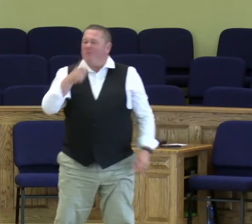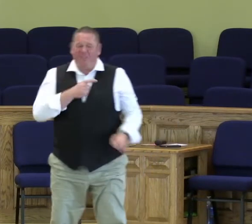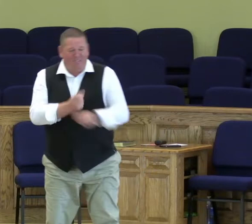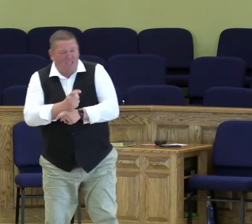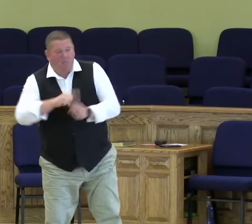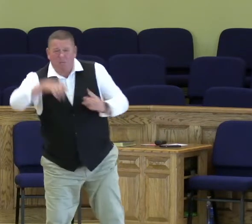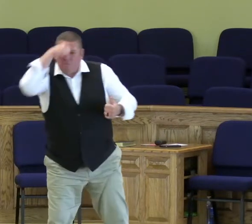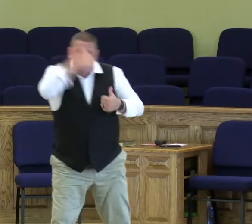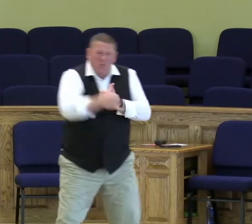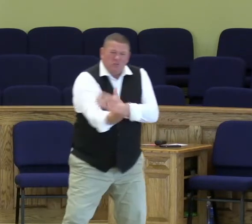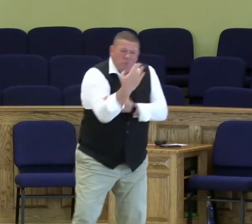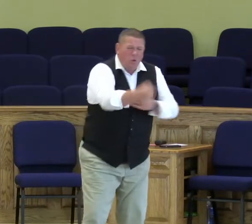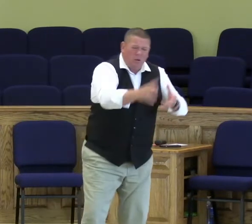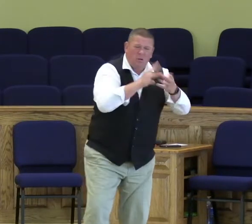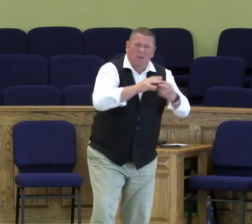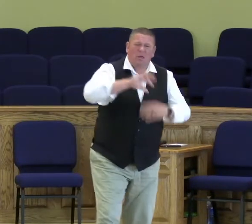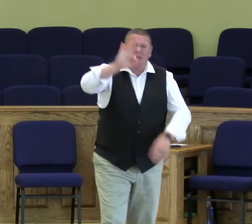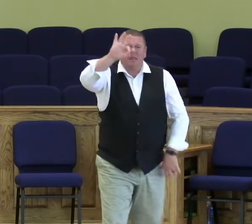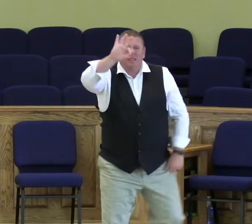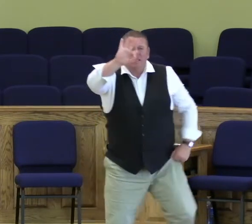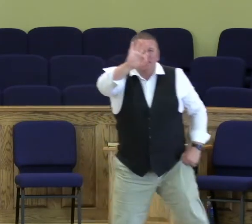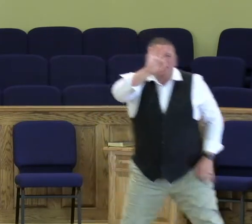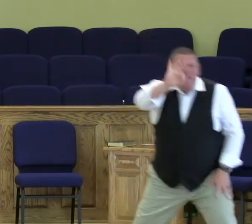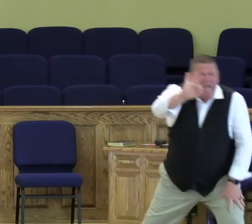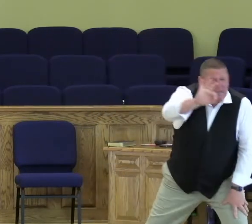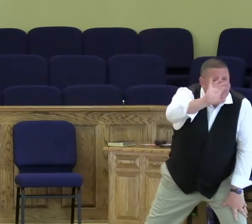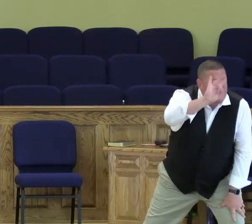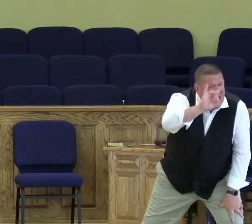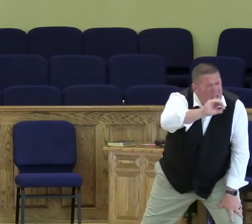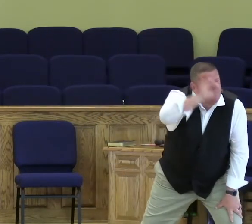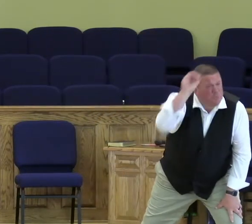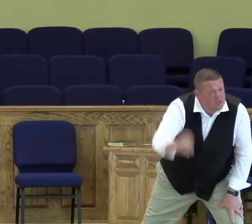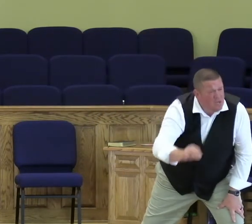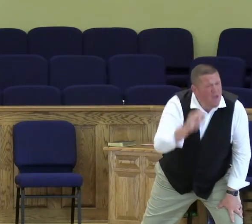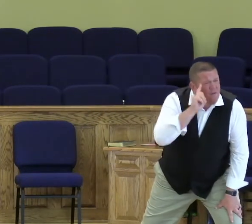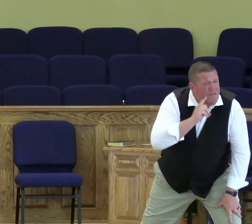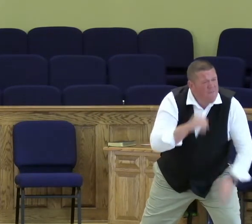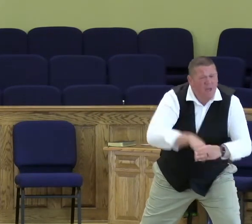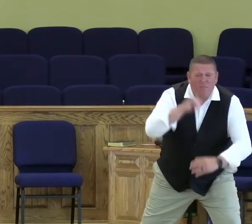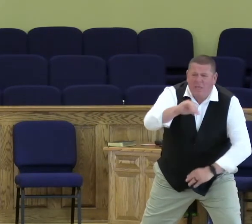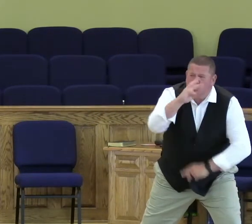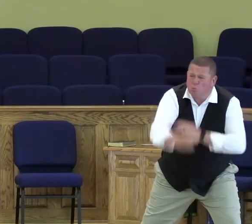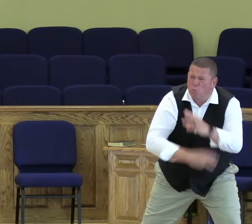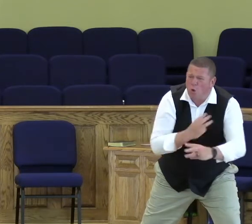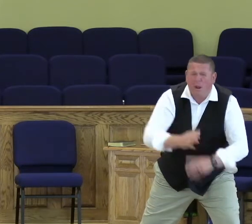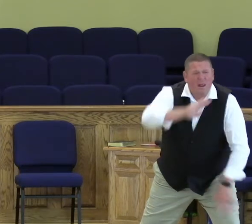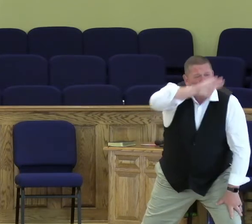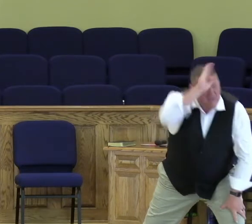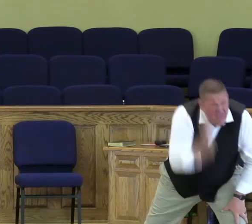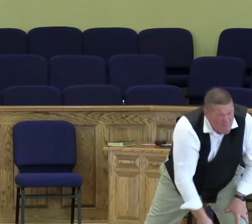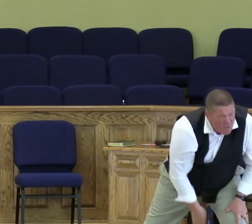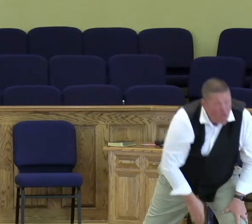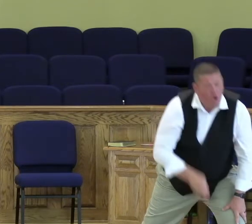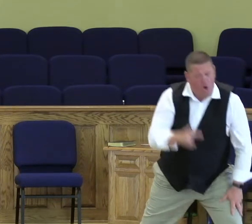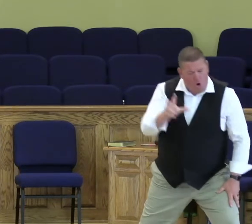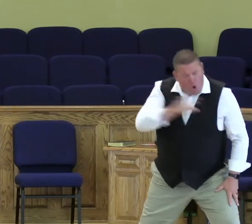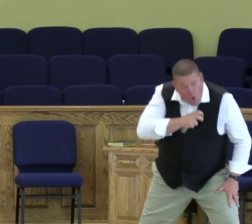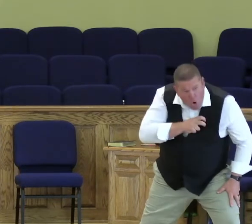No, I'm teasing. But remember this morning, they were talking about 98% of the deaf in this world have never